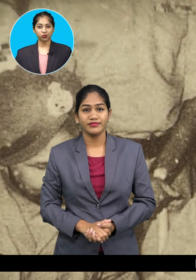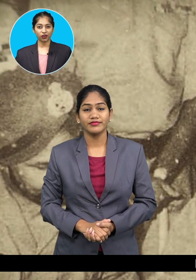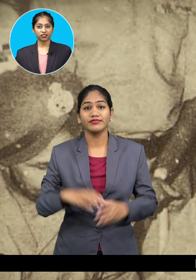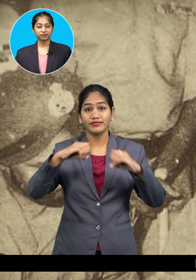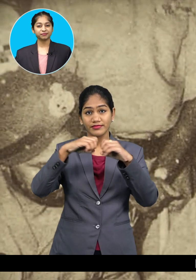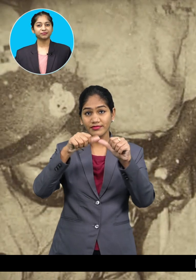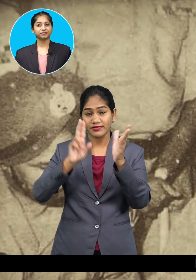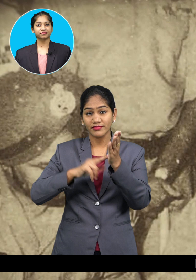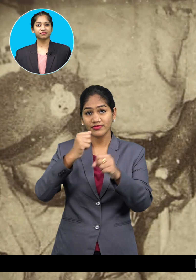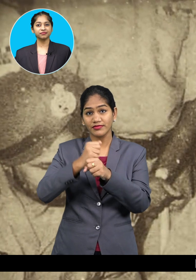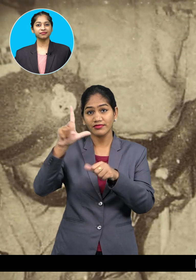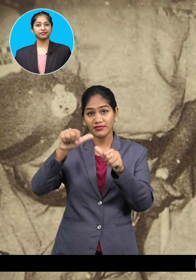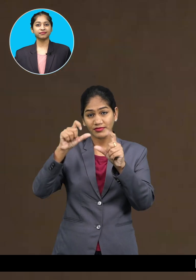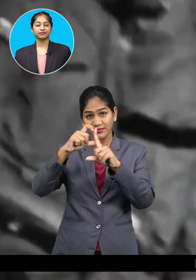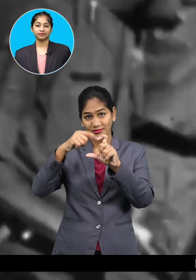Bangladesh War.